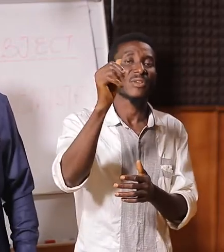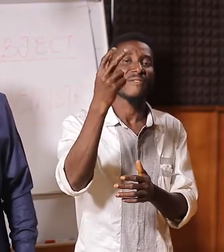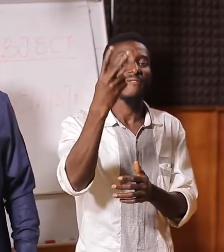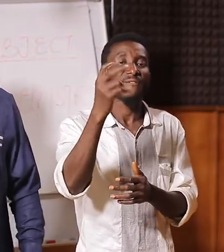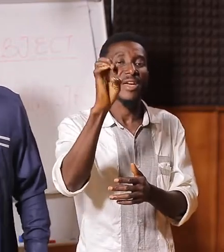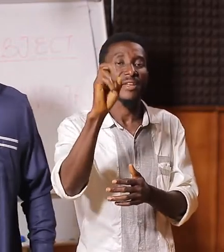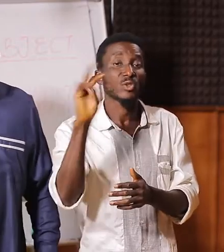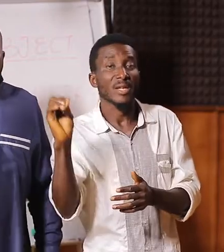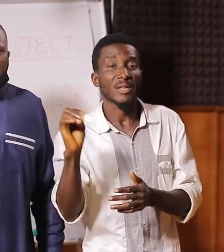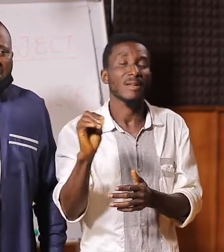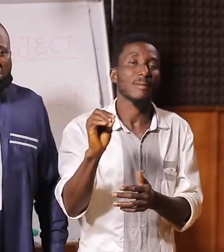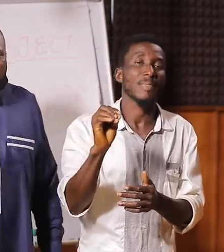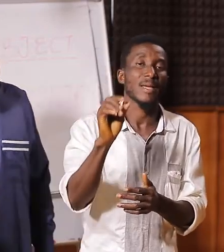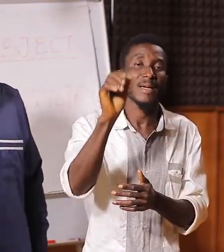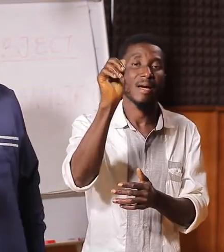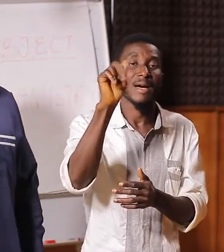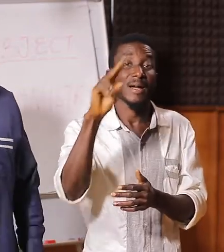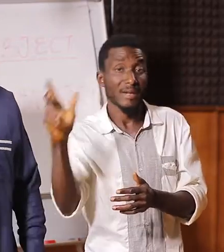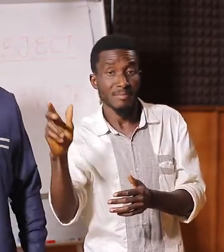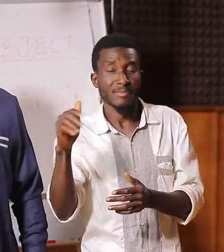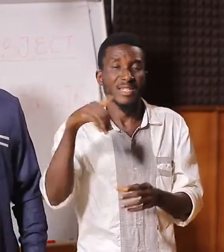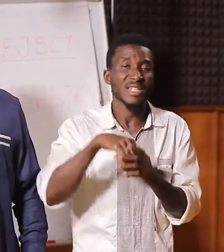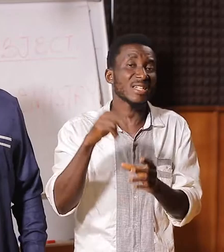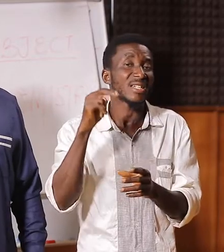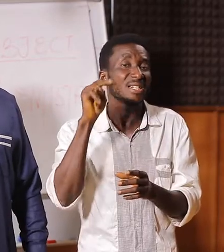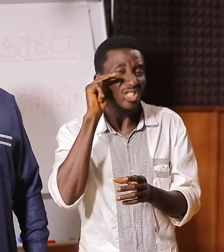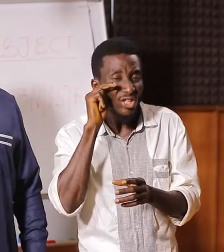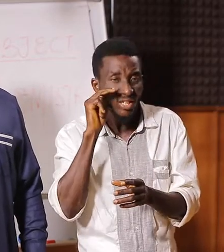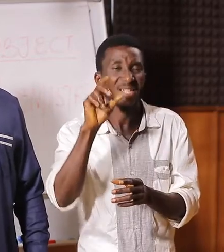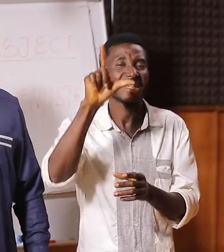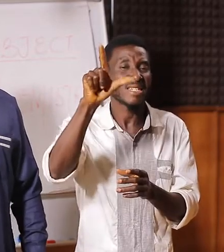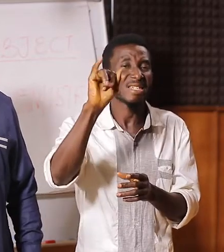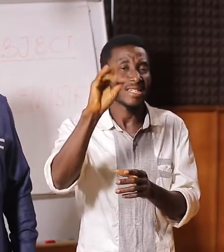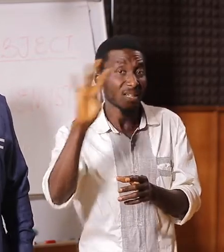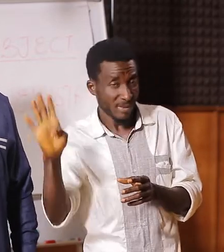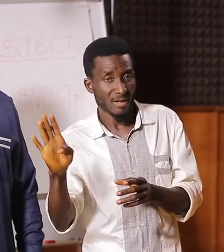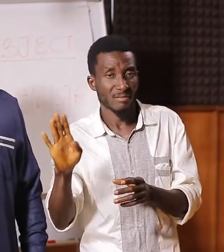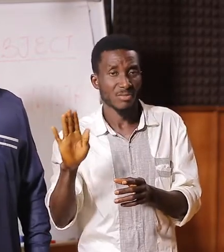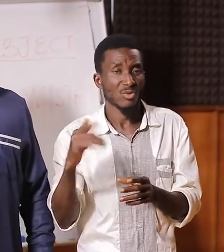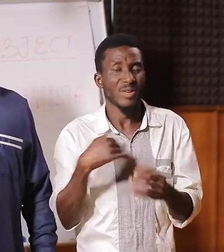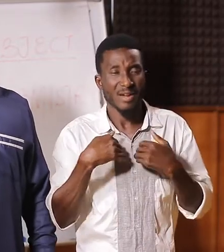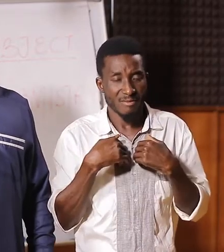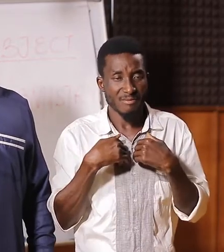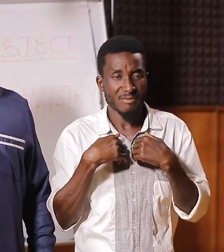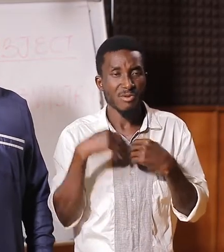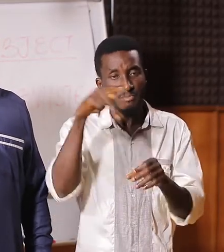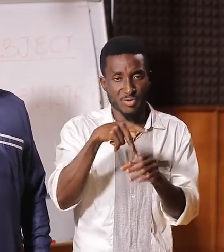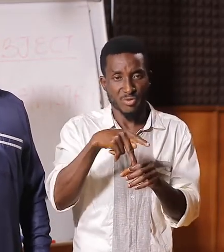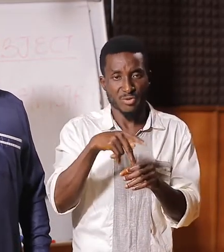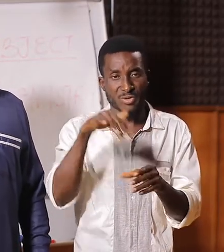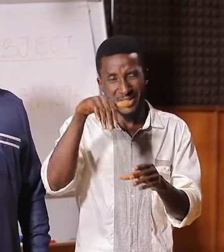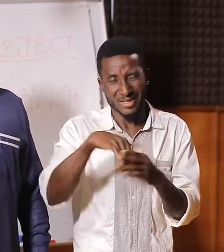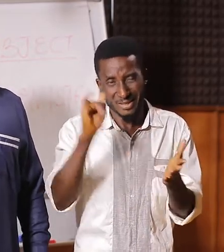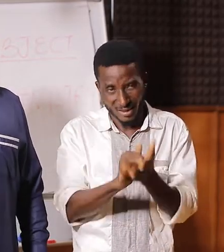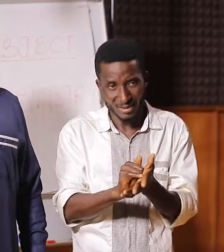Venezuela. We have it in Nigeria, Libya. Most of these countries that I've just mentioned are wealthy nations because